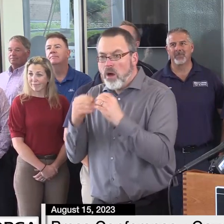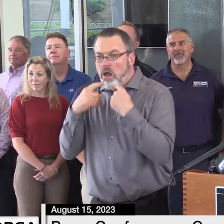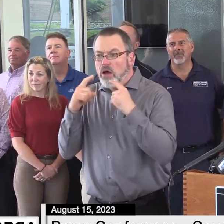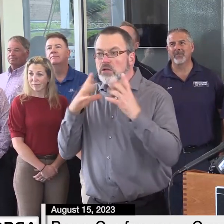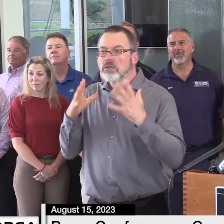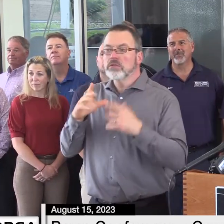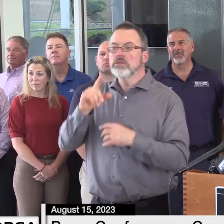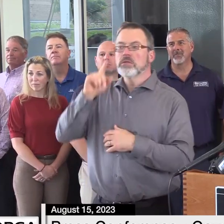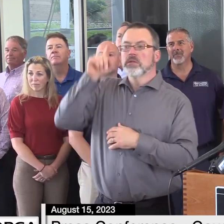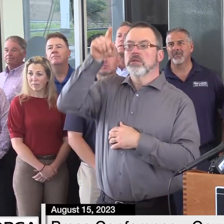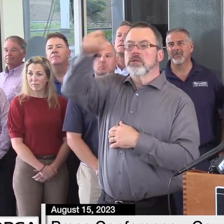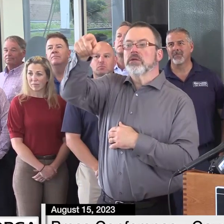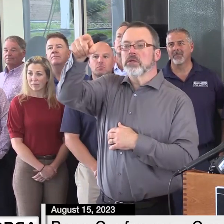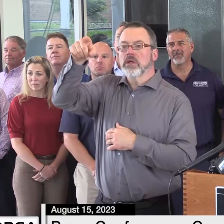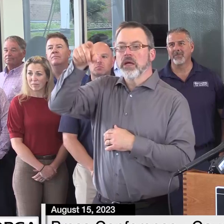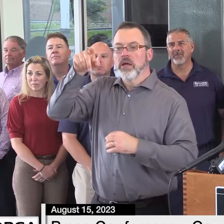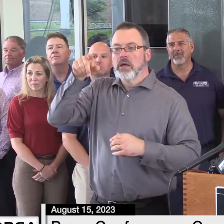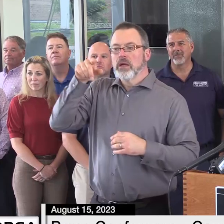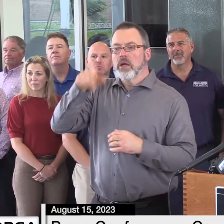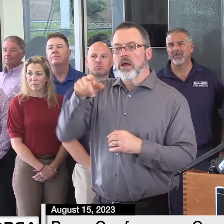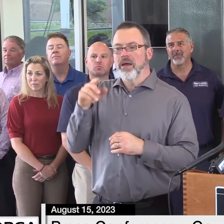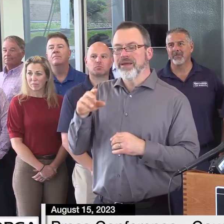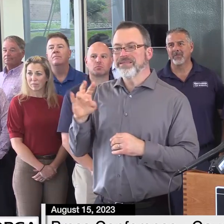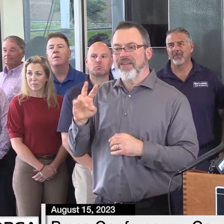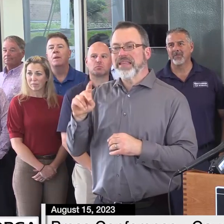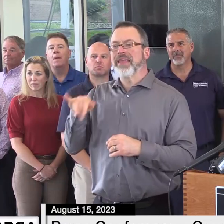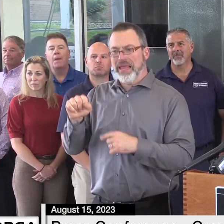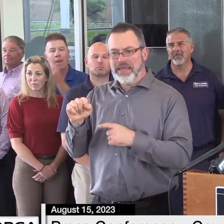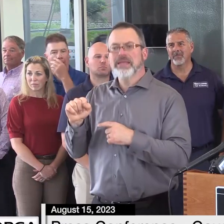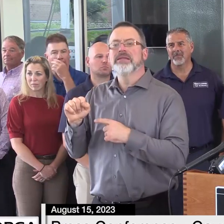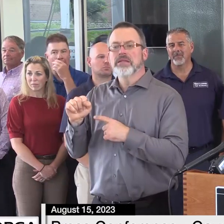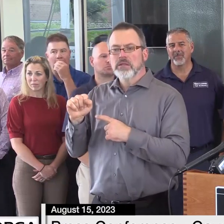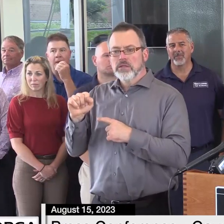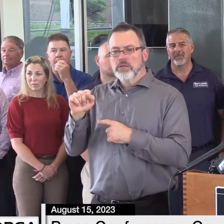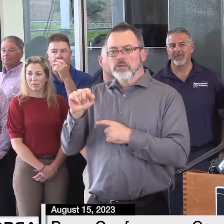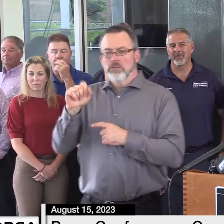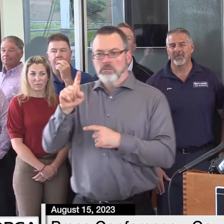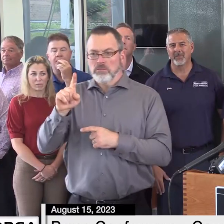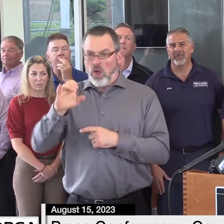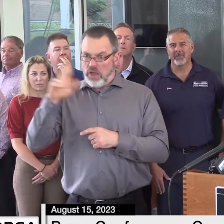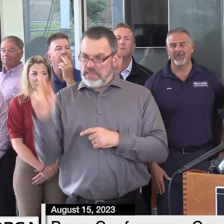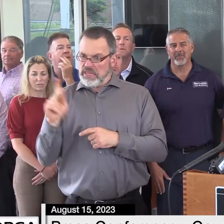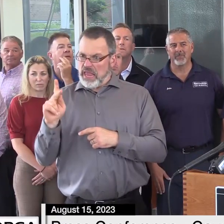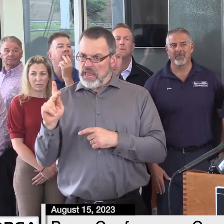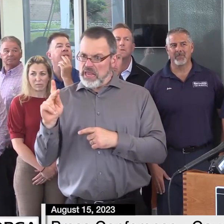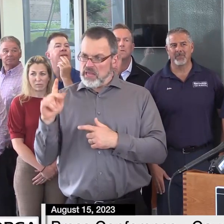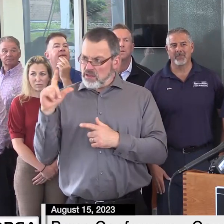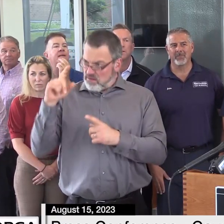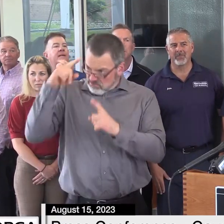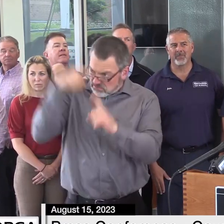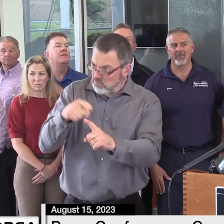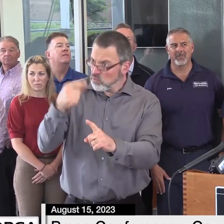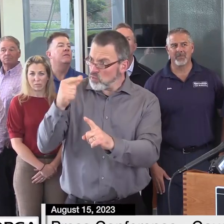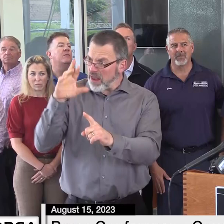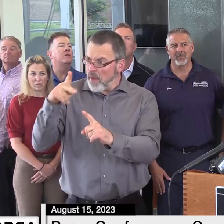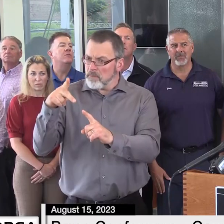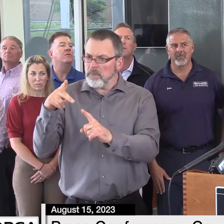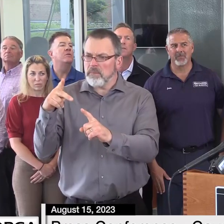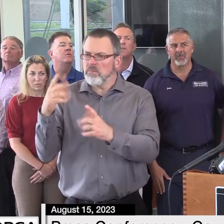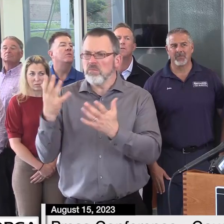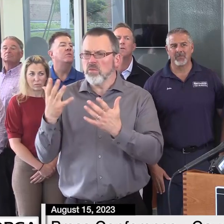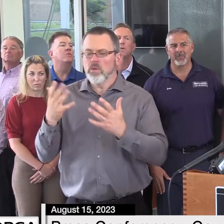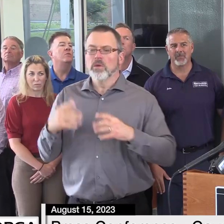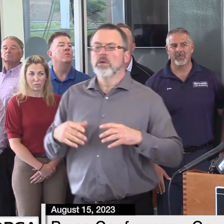Governor, can you repeat, did you say $100,000 of Ernie's donation is going to go toward Green Up Day? $100,000 will go towards